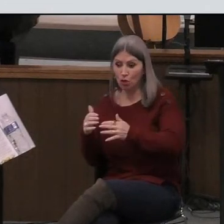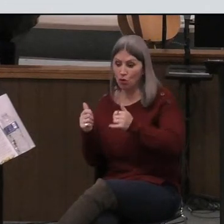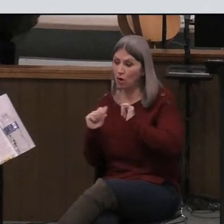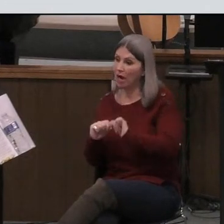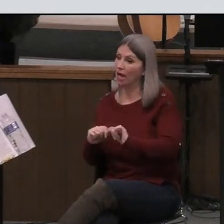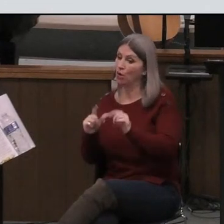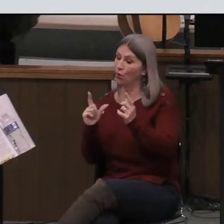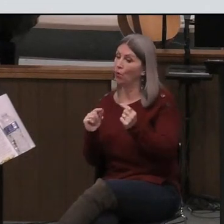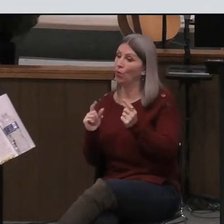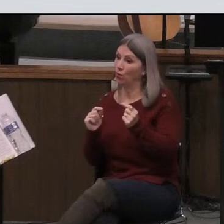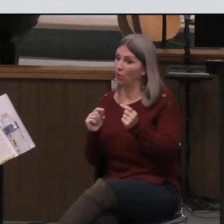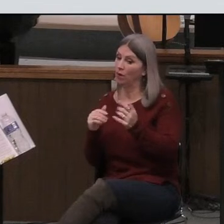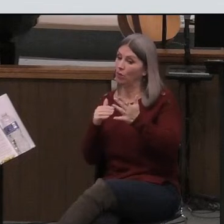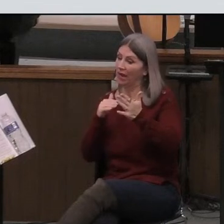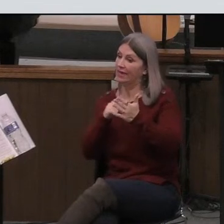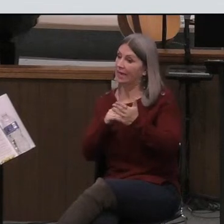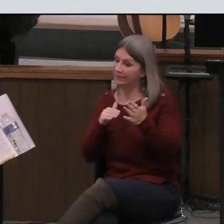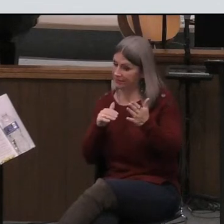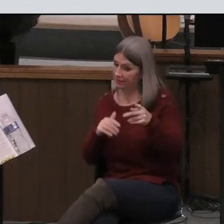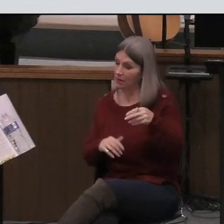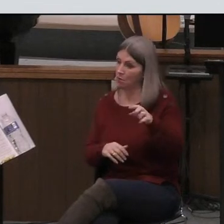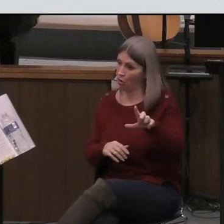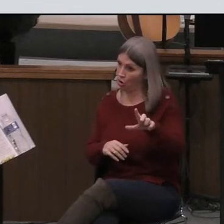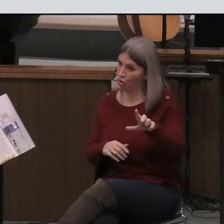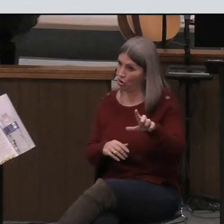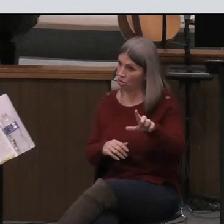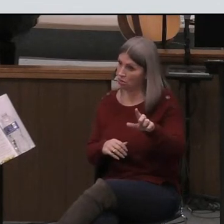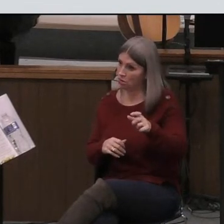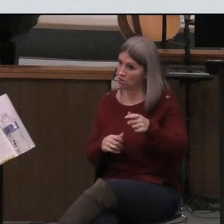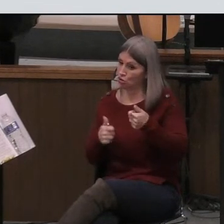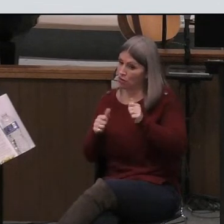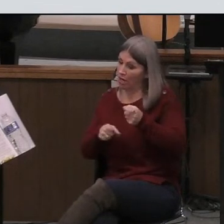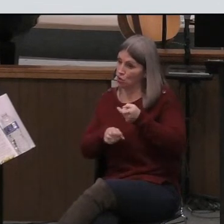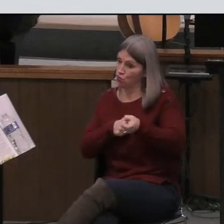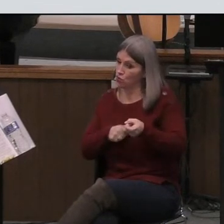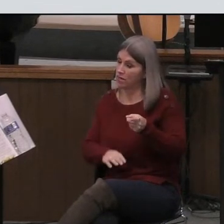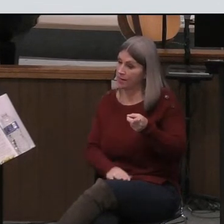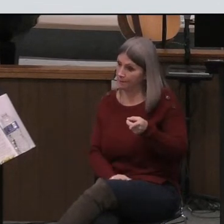to destroy him, trying to kill him.